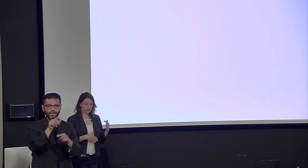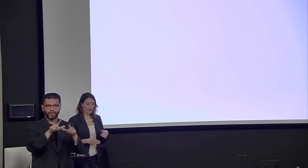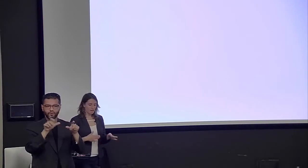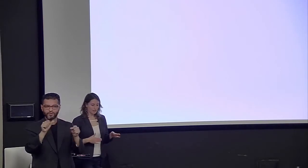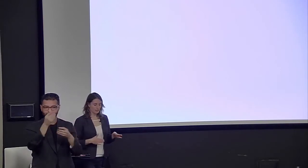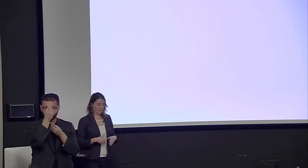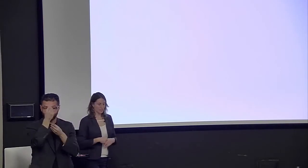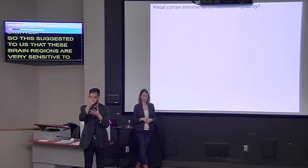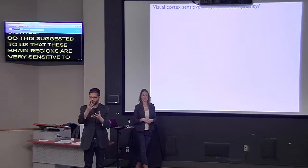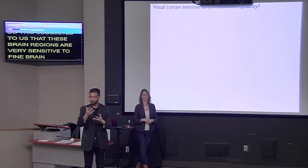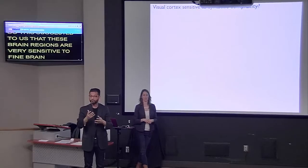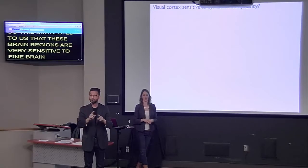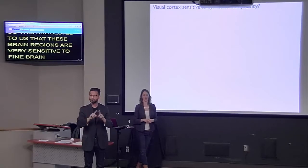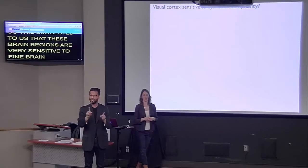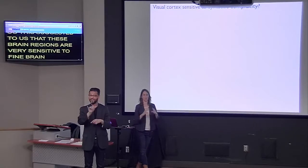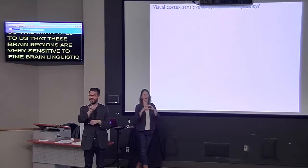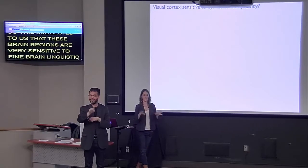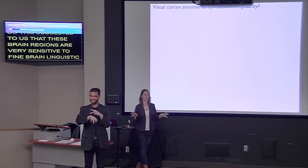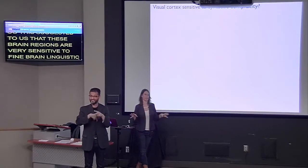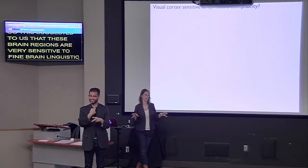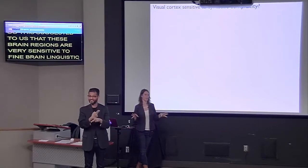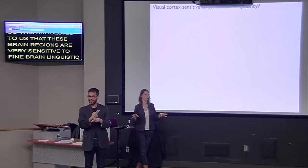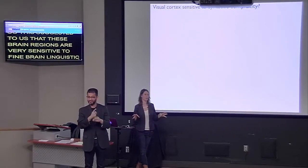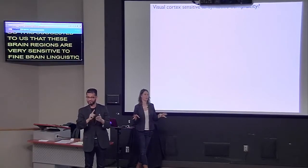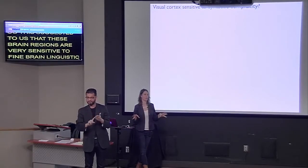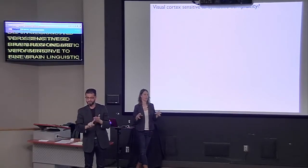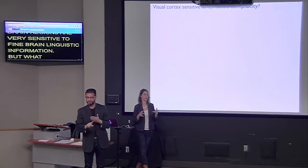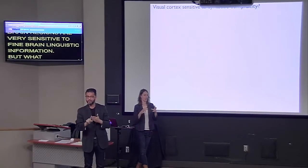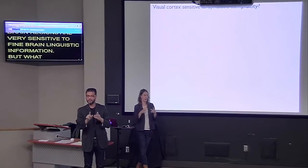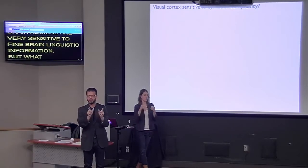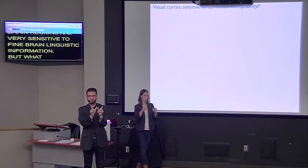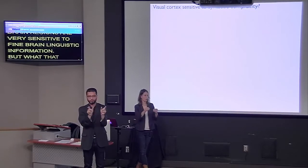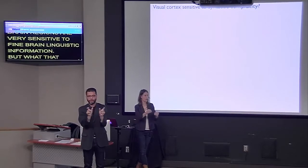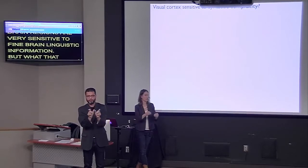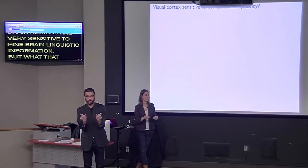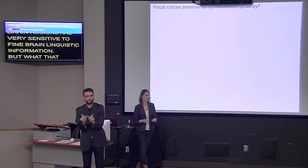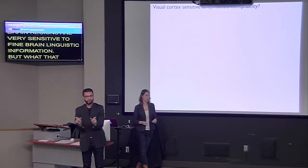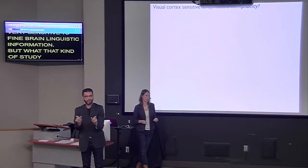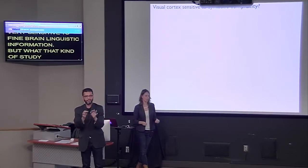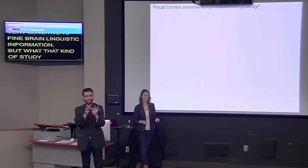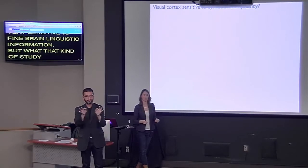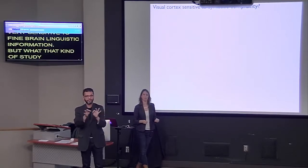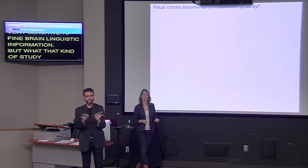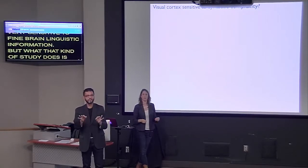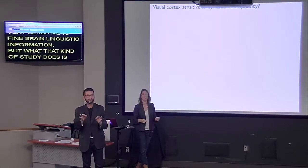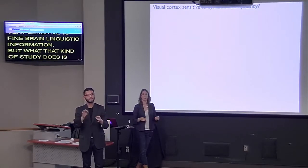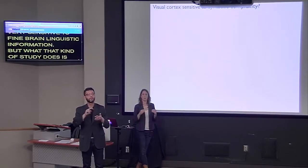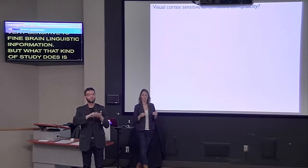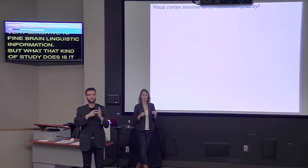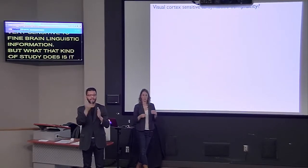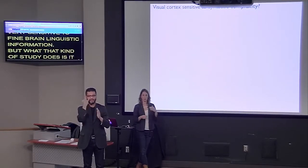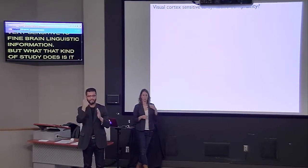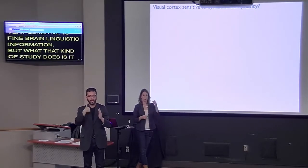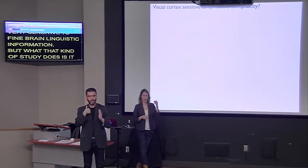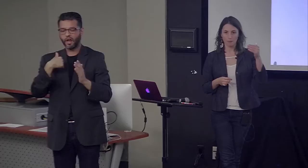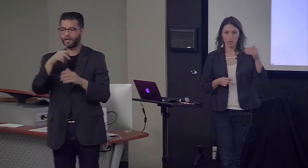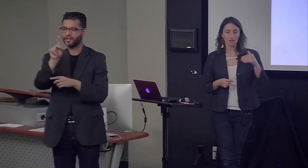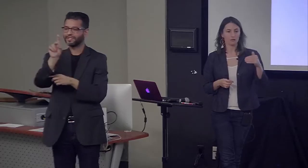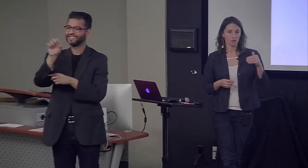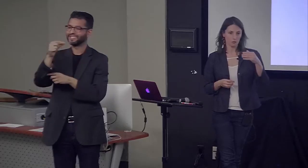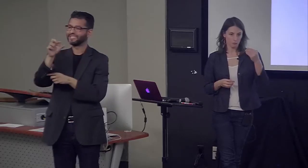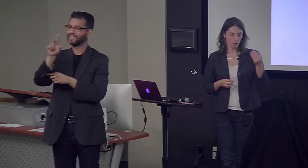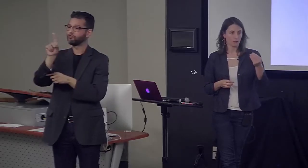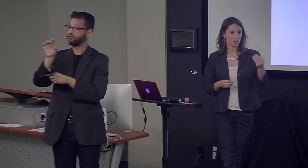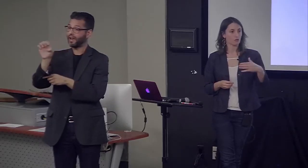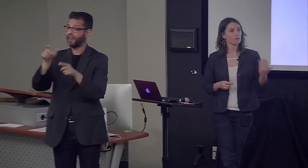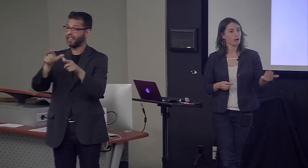But what that kind of study does is it breaks the sentence. So it says, if I degrade a language stimulus, will the